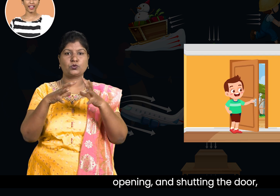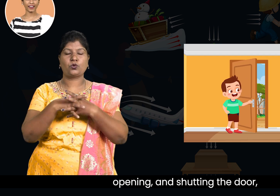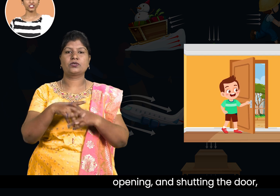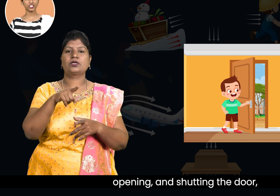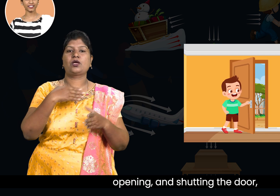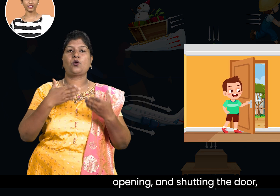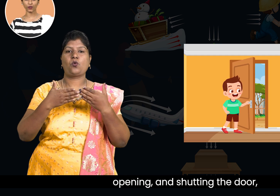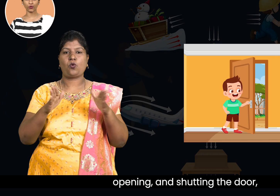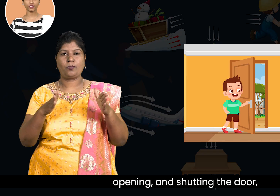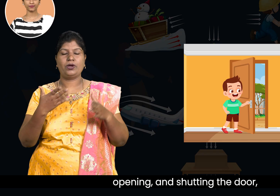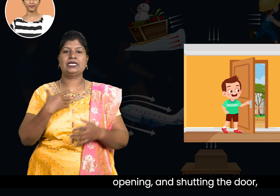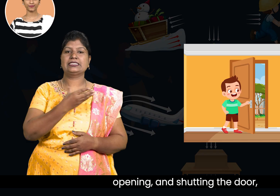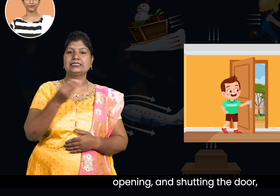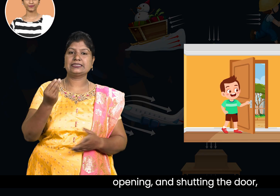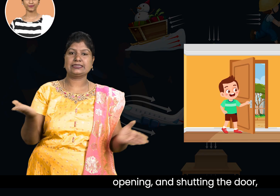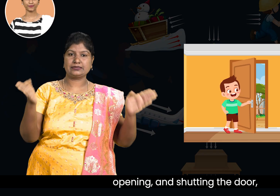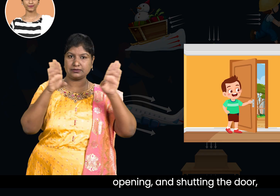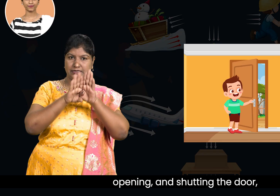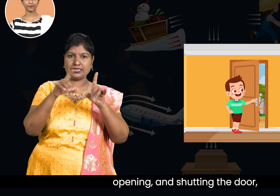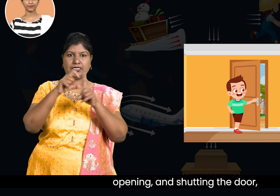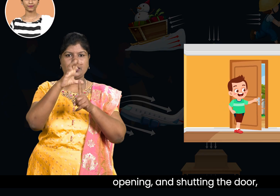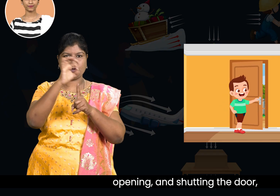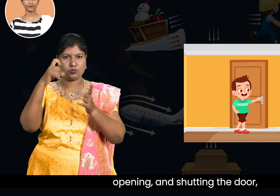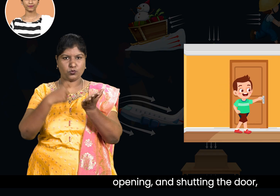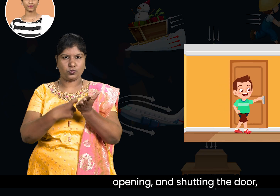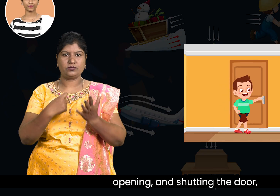opening and shutting door,